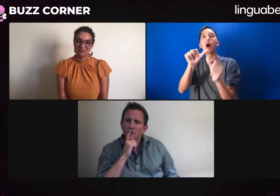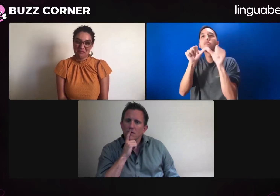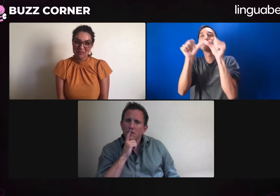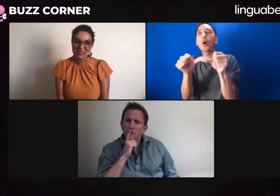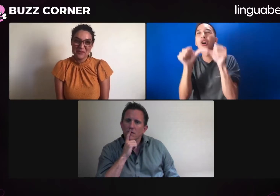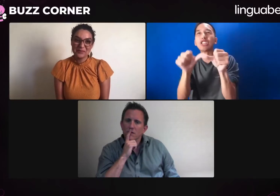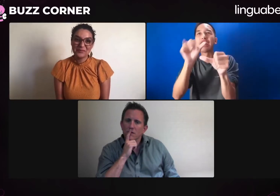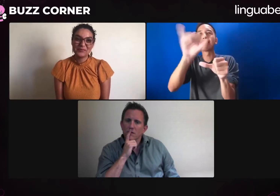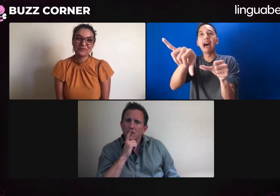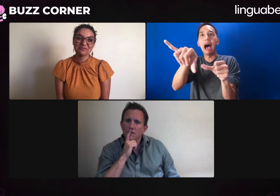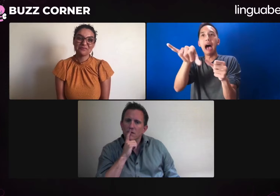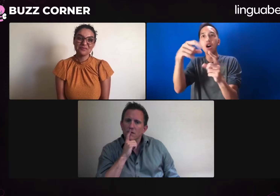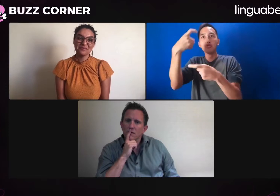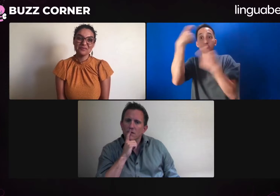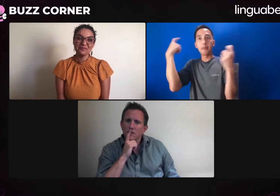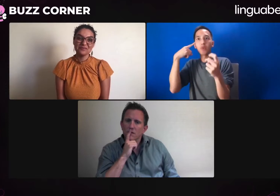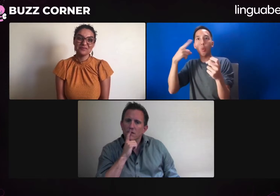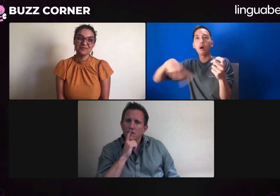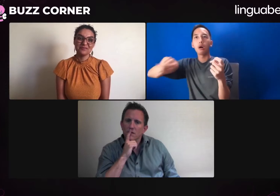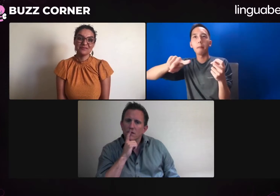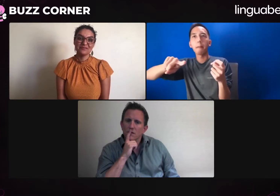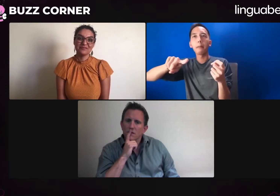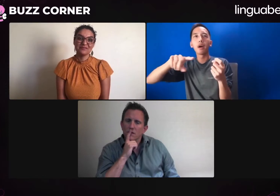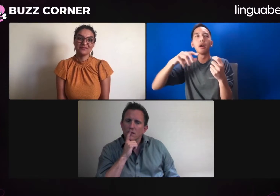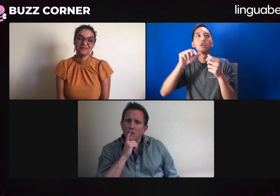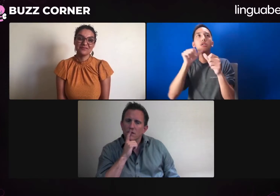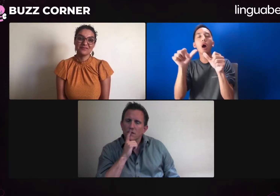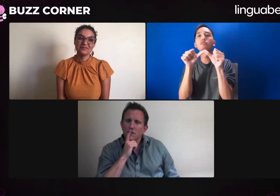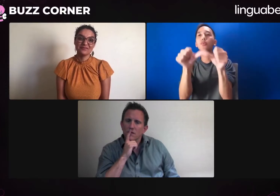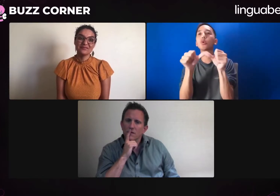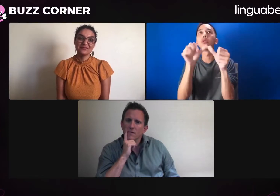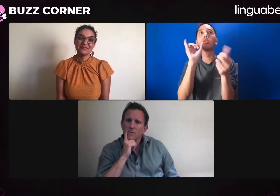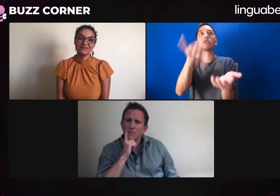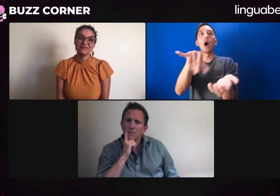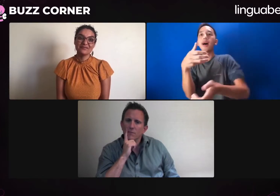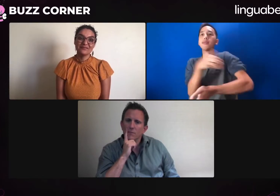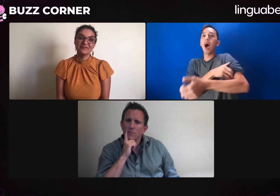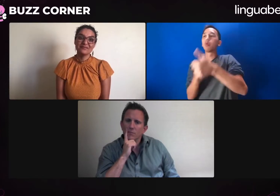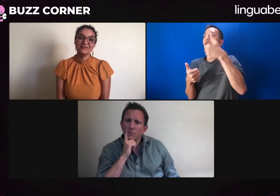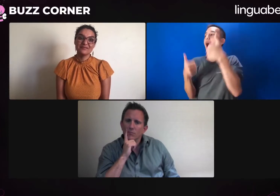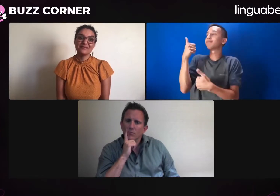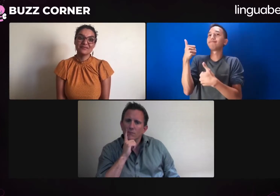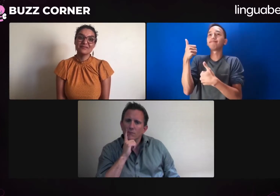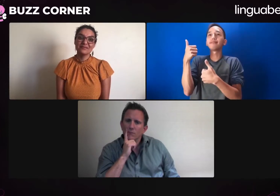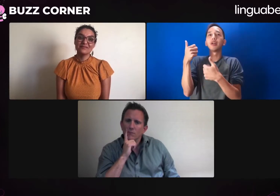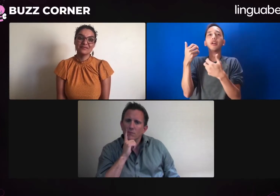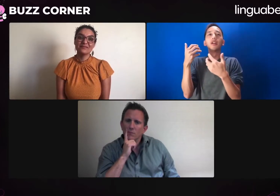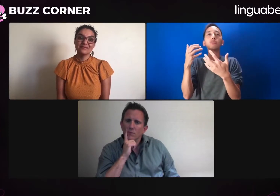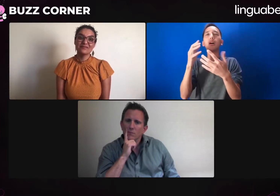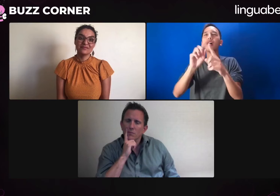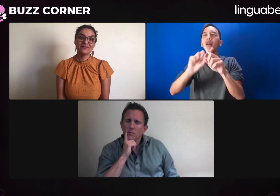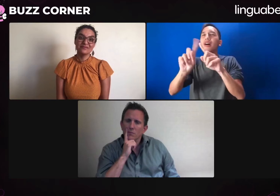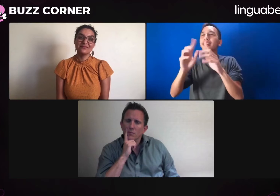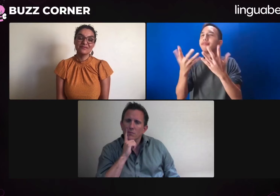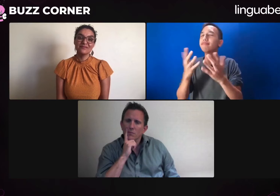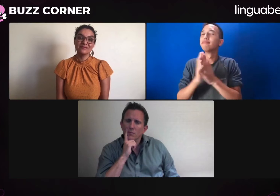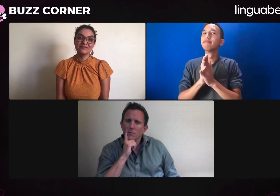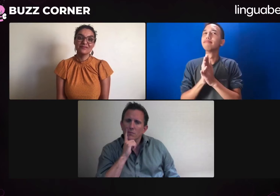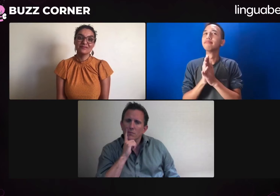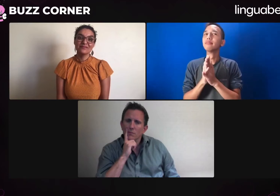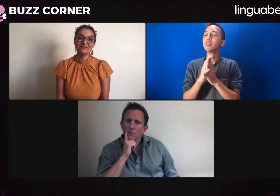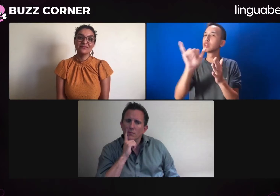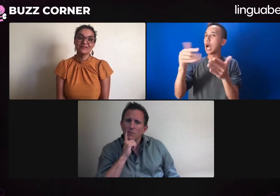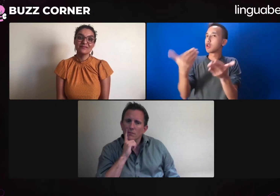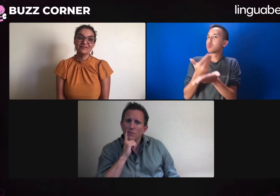figure out to stop perpetuating that trauma and not continuing that